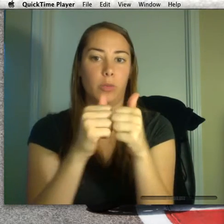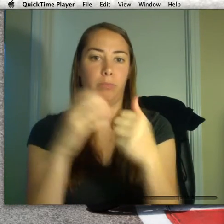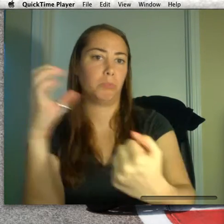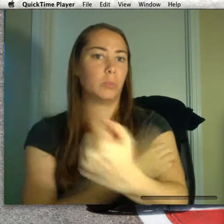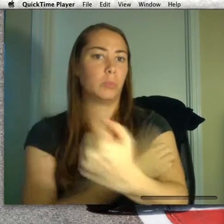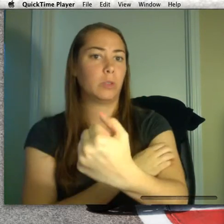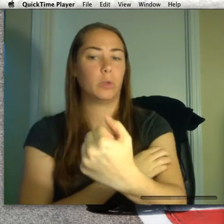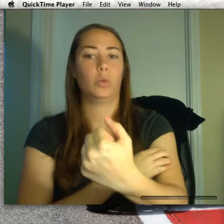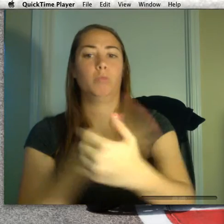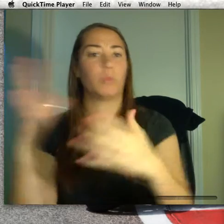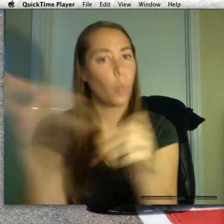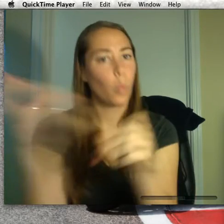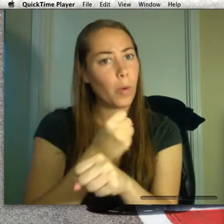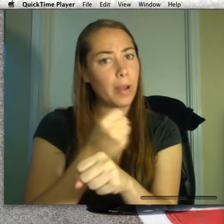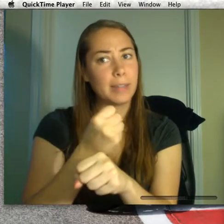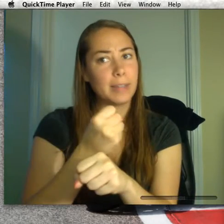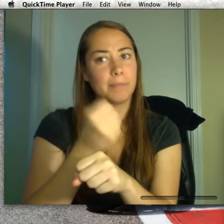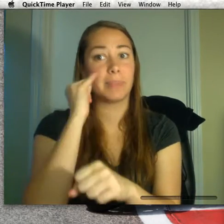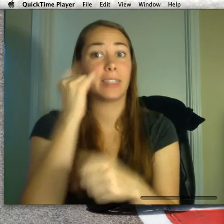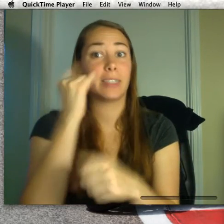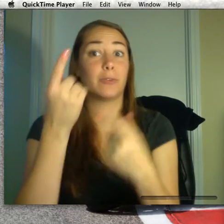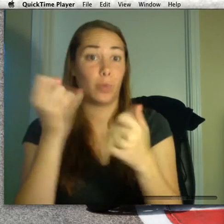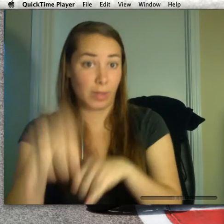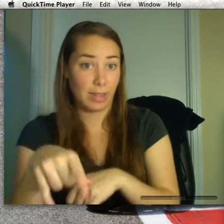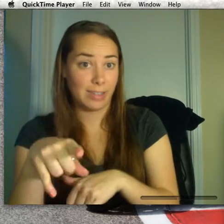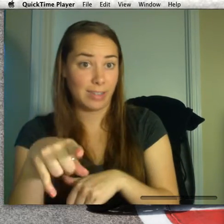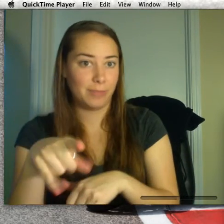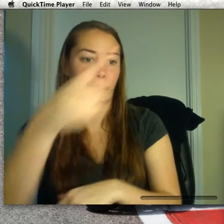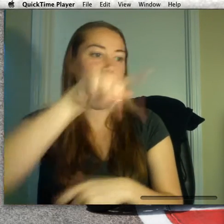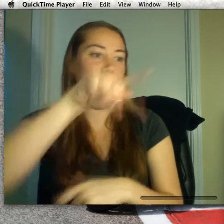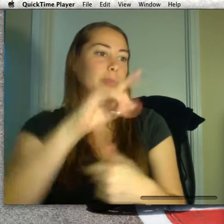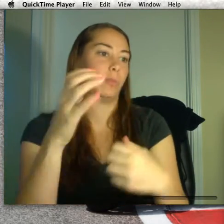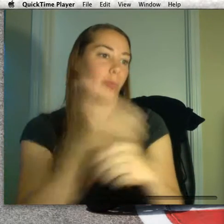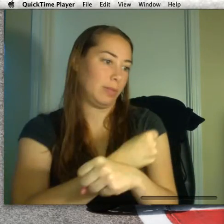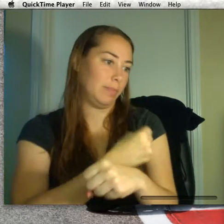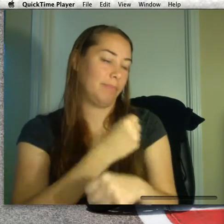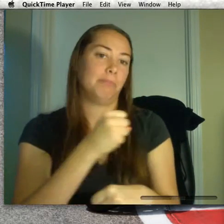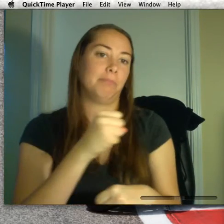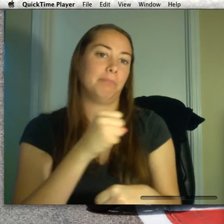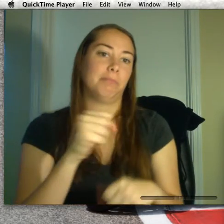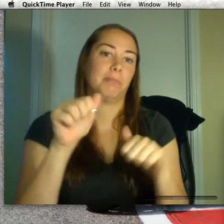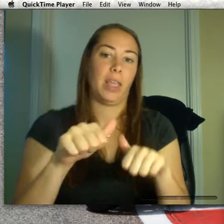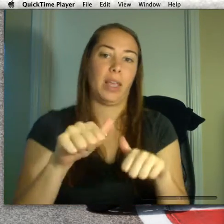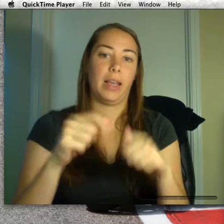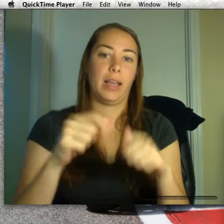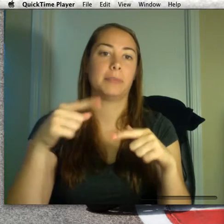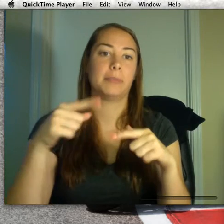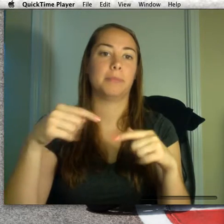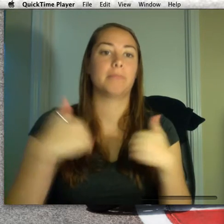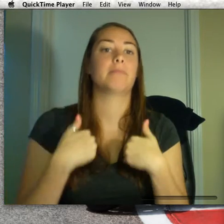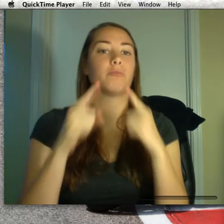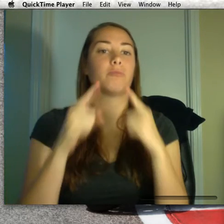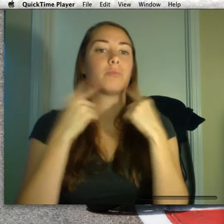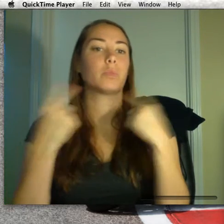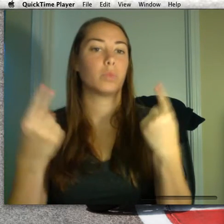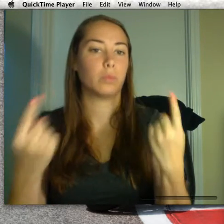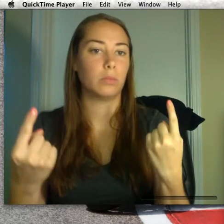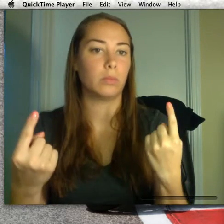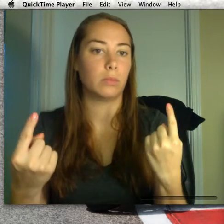Boeing versus Lockheed Martin and Airbus. That's your challenge. That's your challenge.